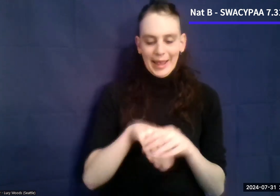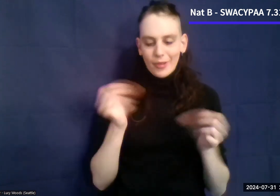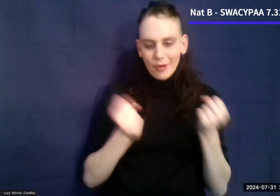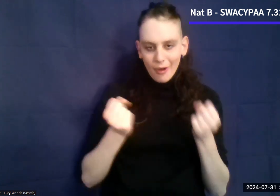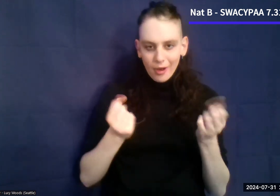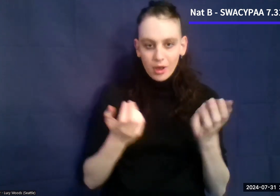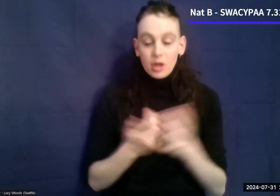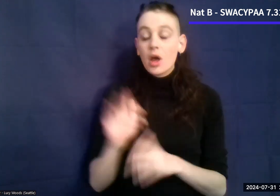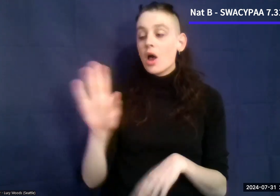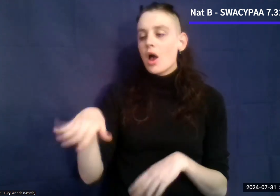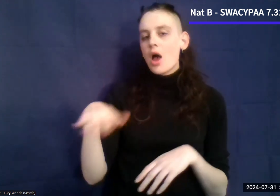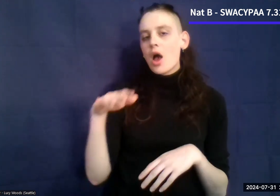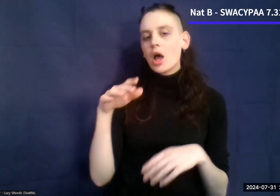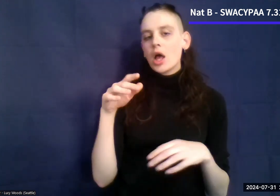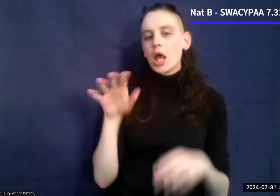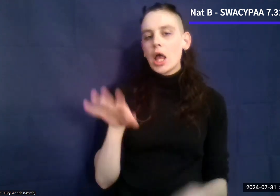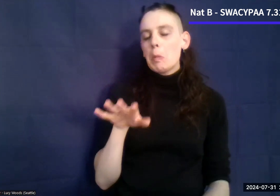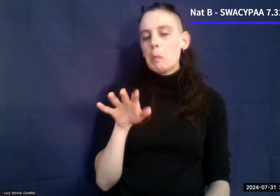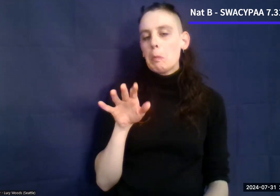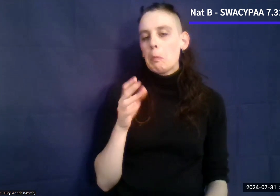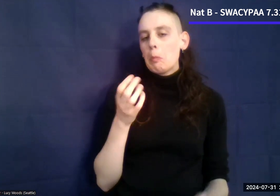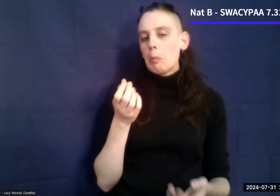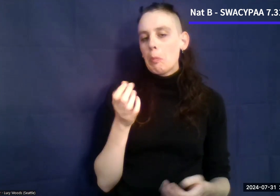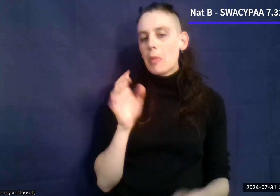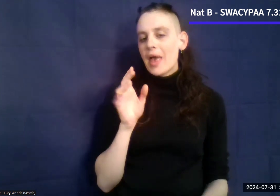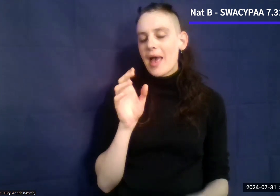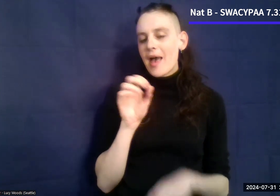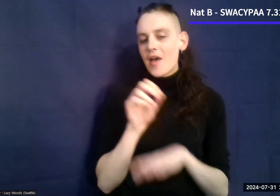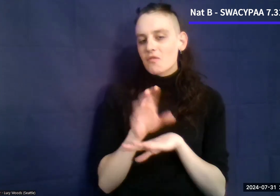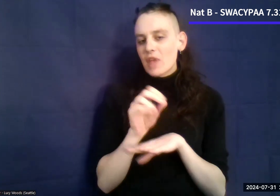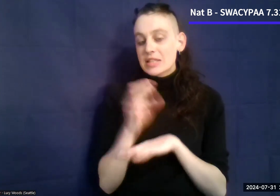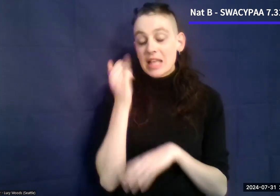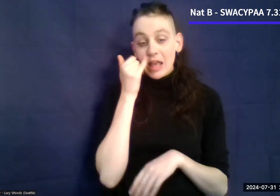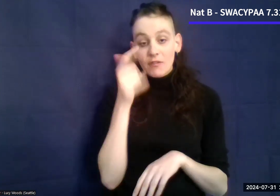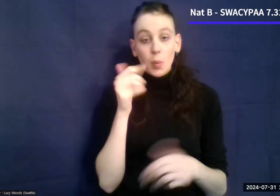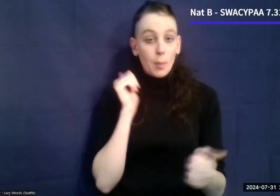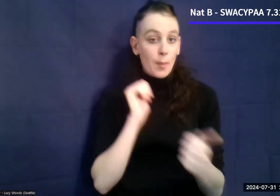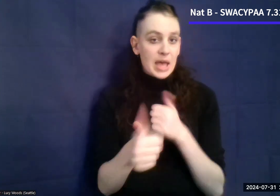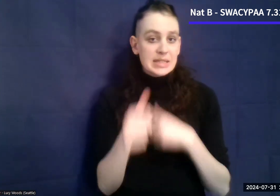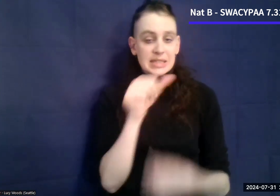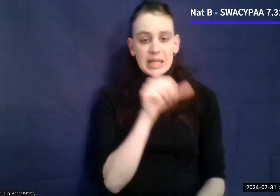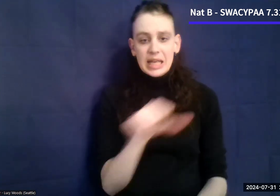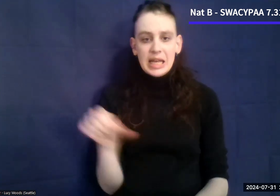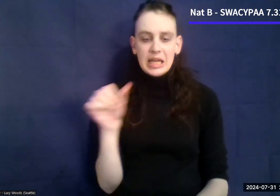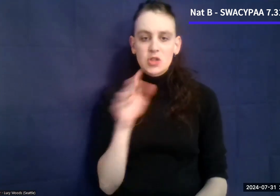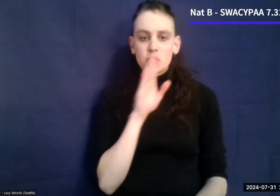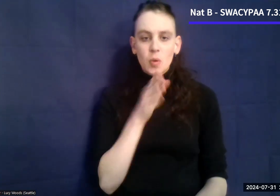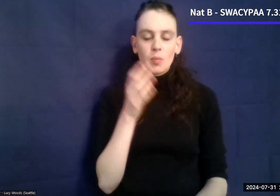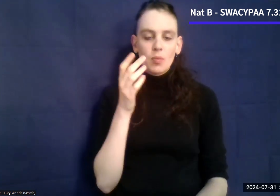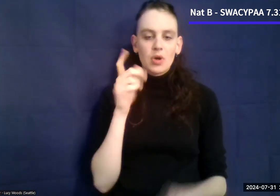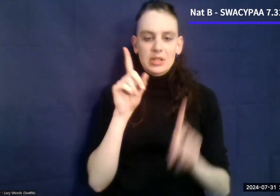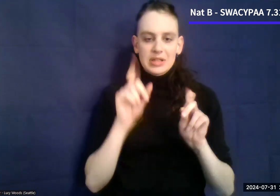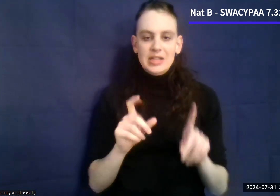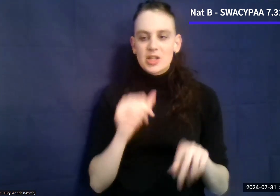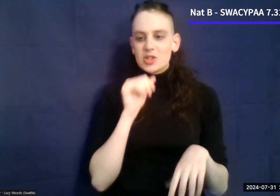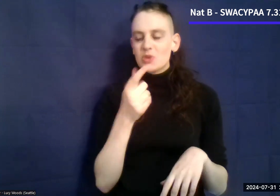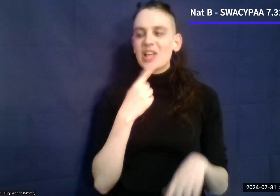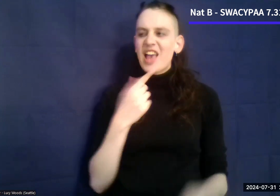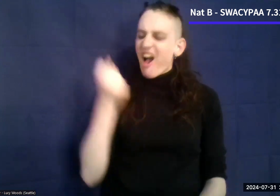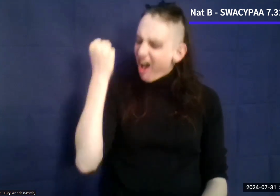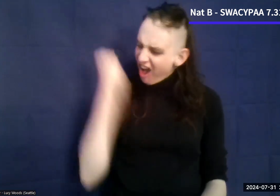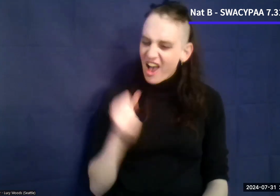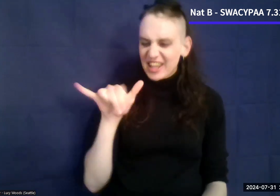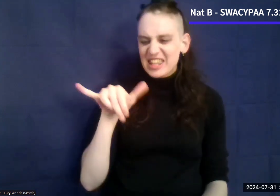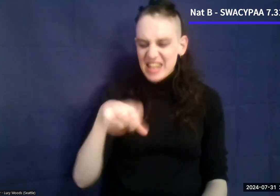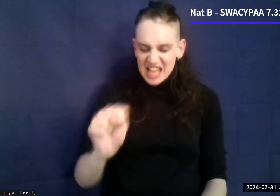you do pass any of the sobriety like tests, right? Don't say yeah right after because I did that and